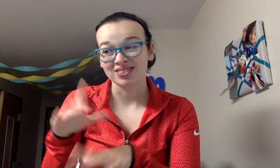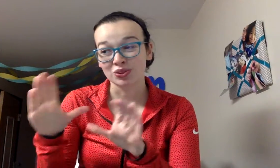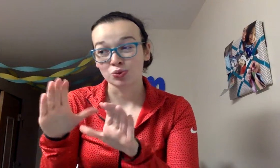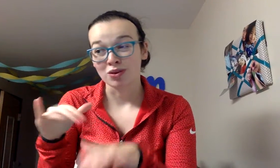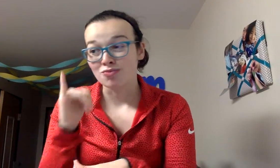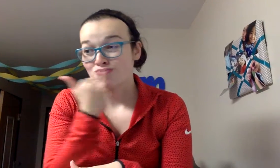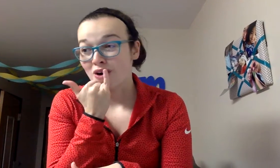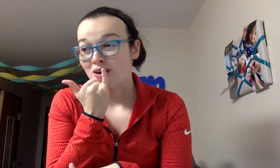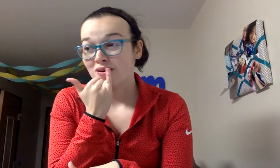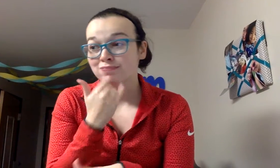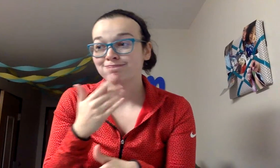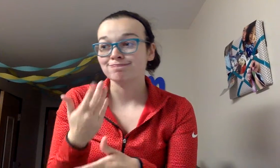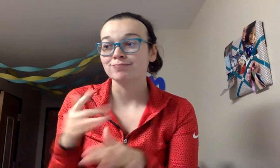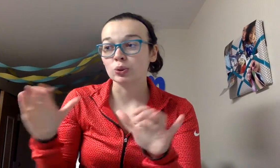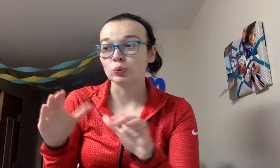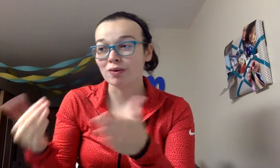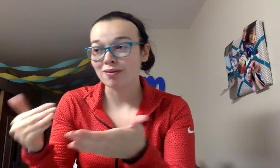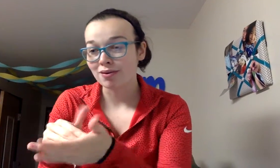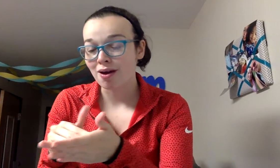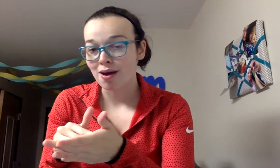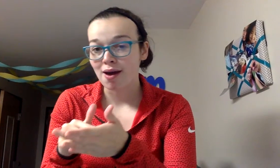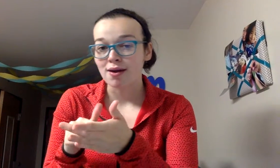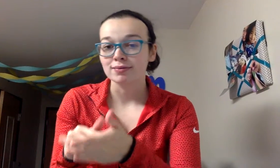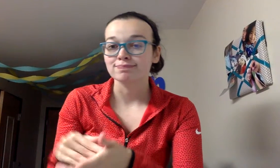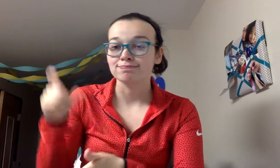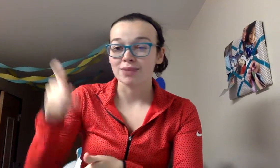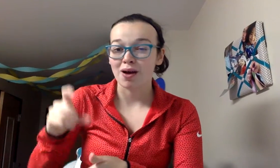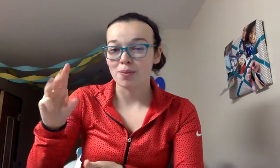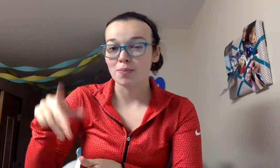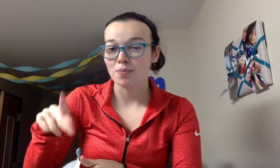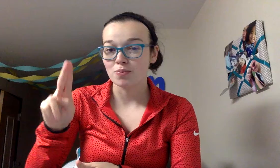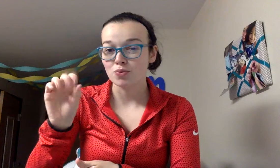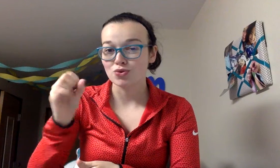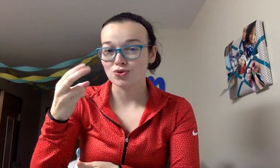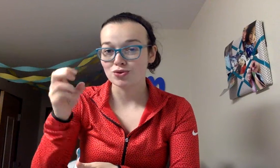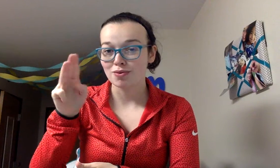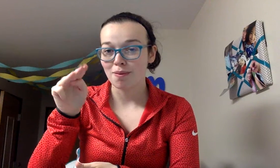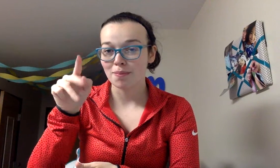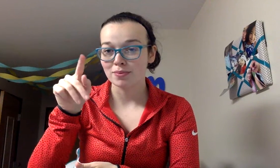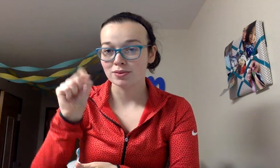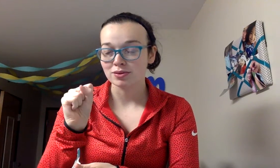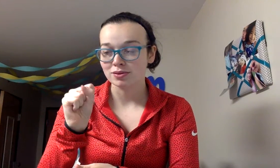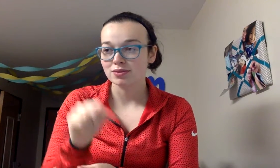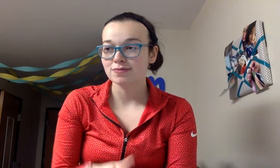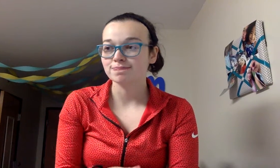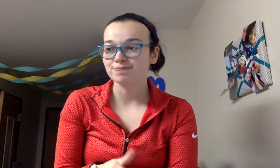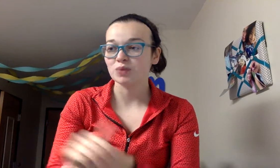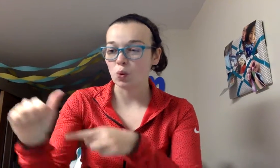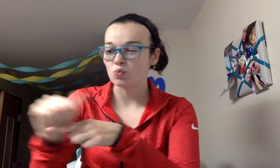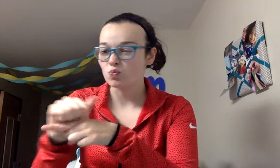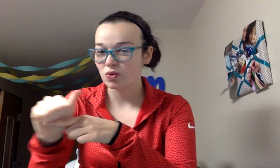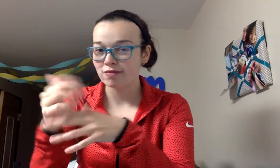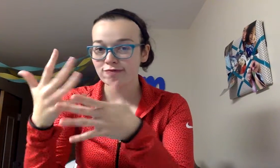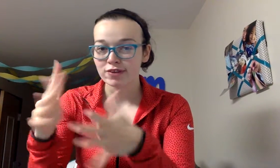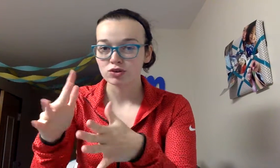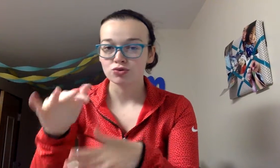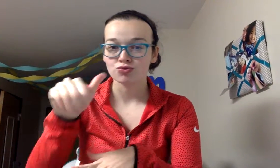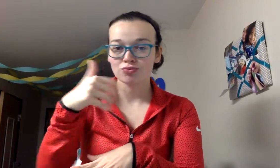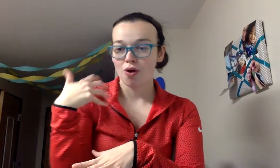off, you owe me push-ups. Just for 2 hours, it was relentless. And after practice, one of the assistant coaches came up to me and he said, yeah, Coach Graham rode